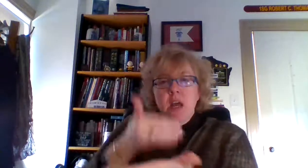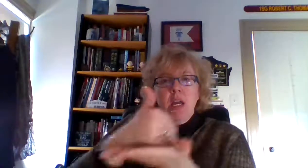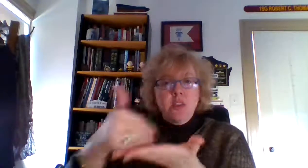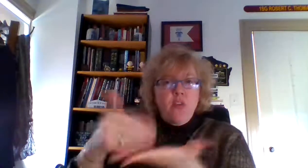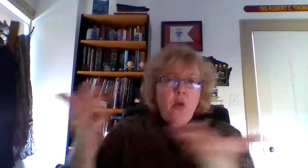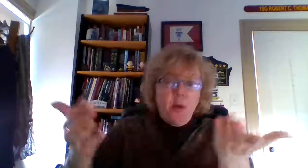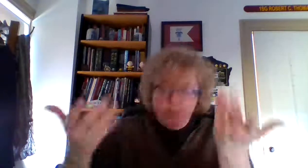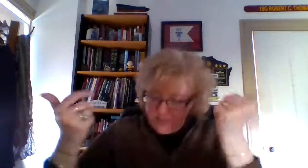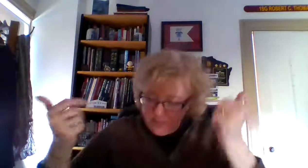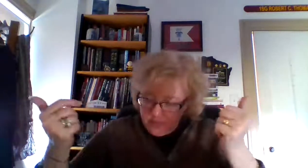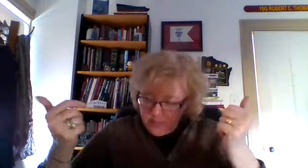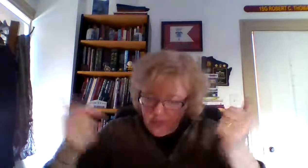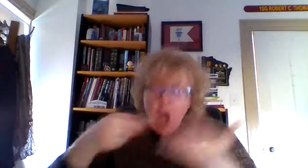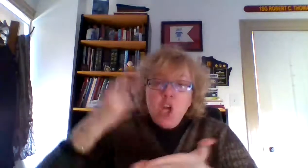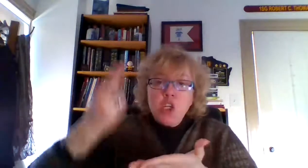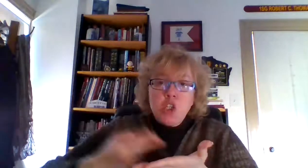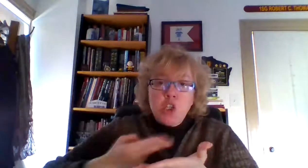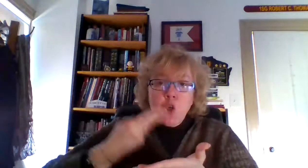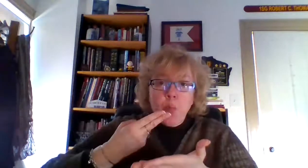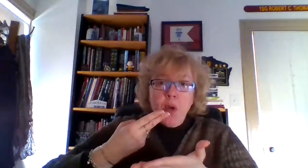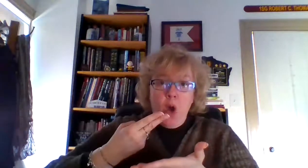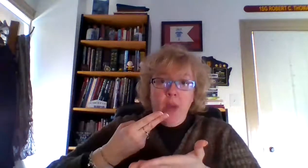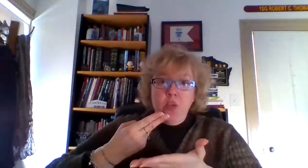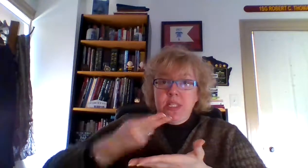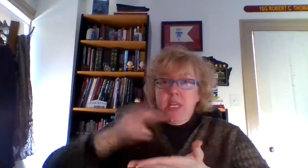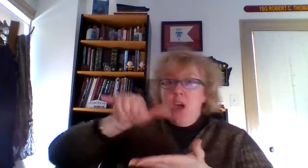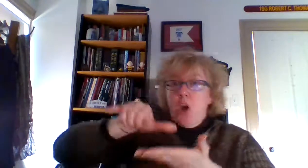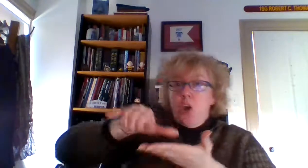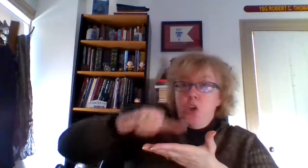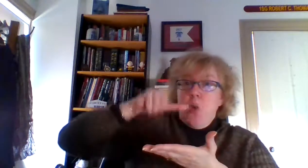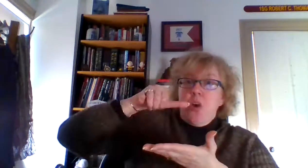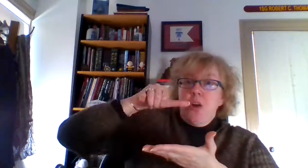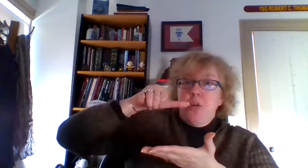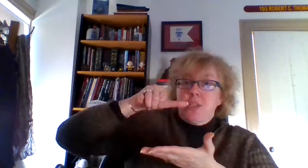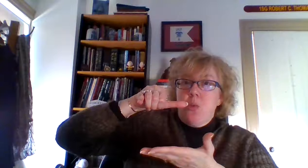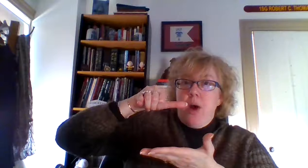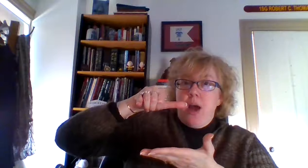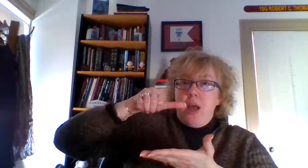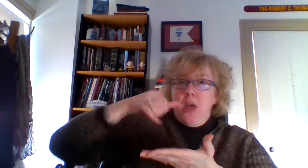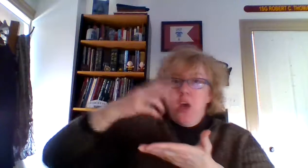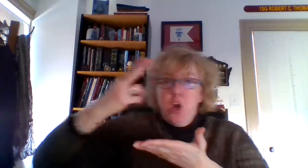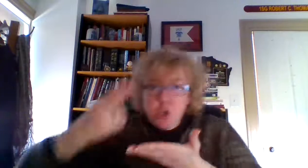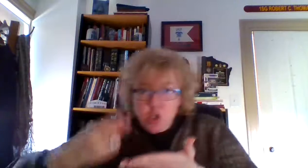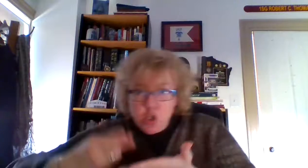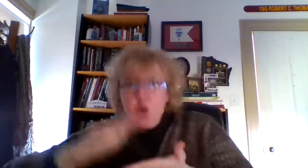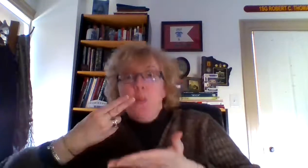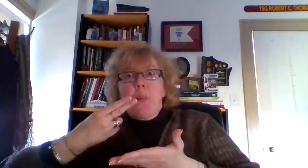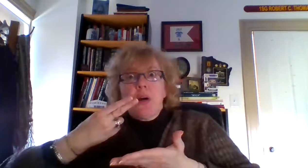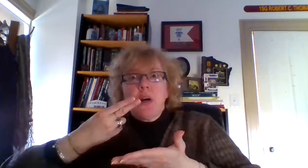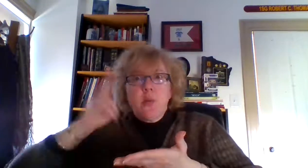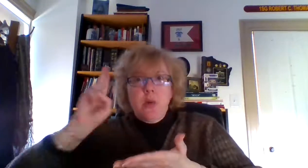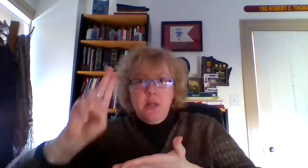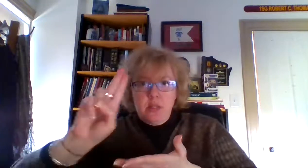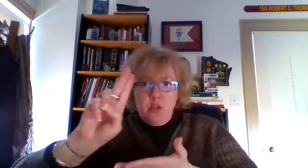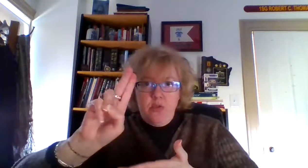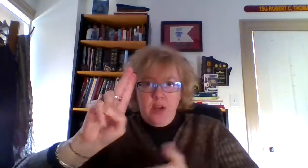into 4. Soup. Okay, do you see? Yogurt was the Y. Soup was the 2 fingers,